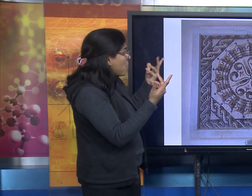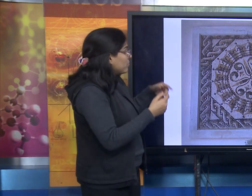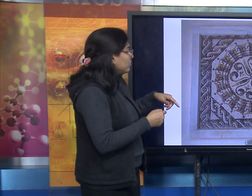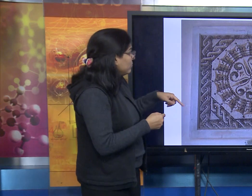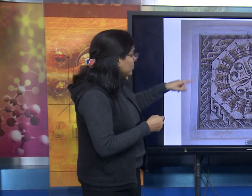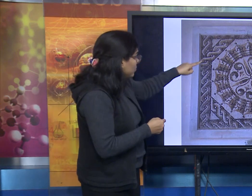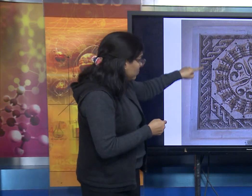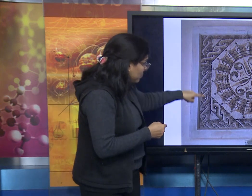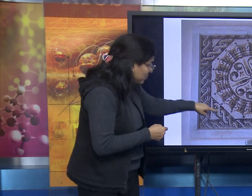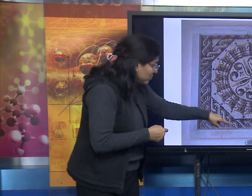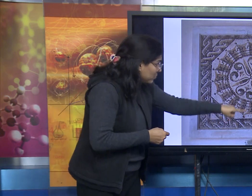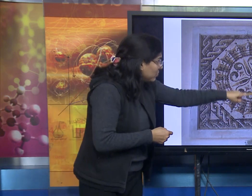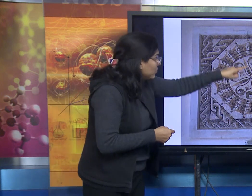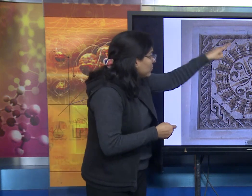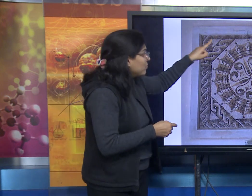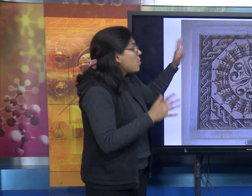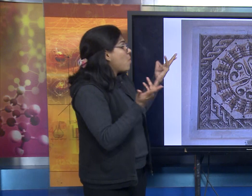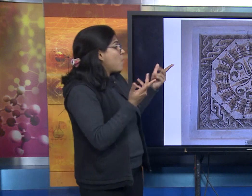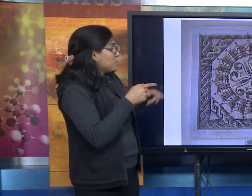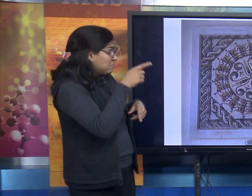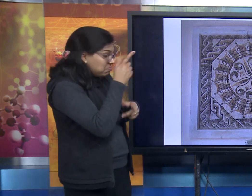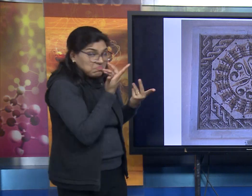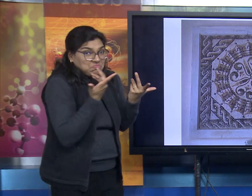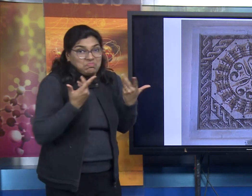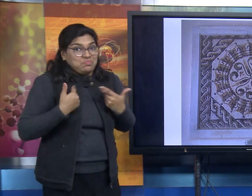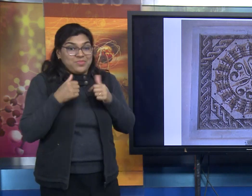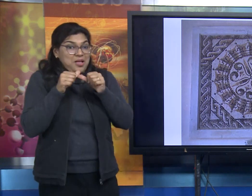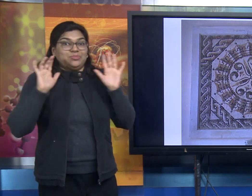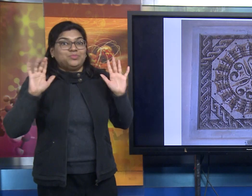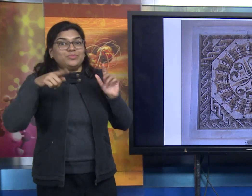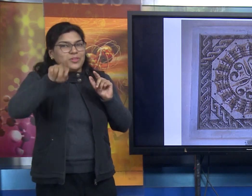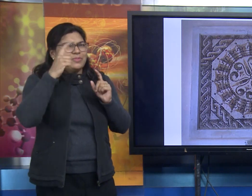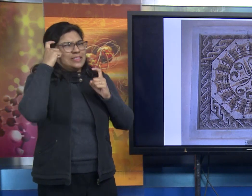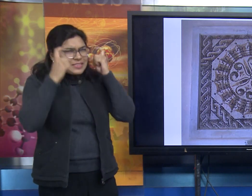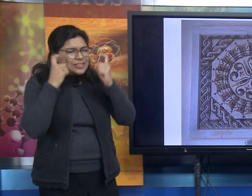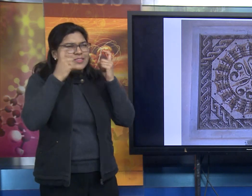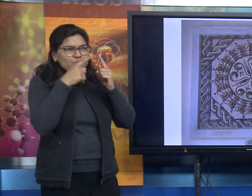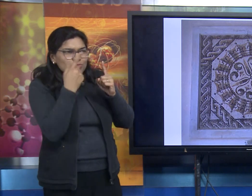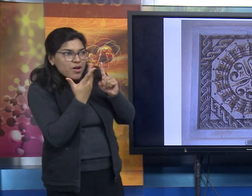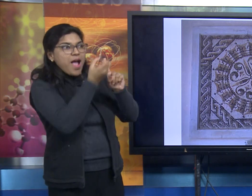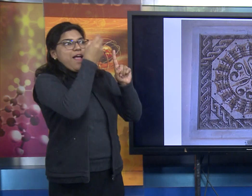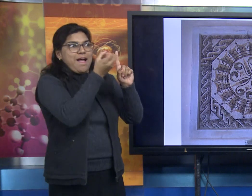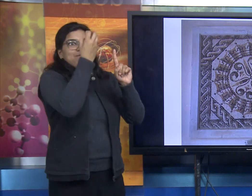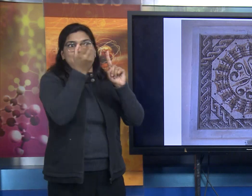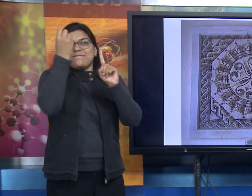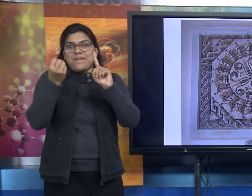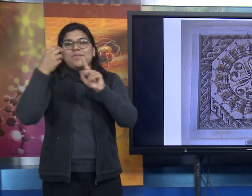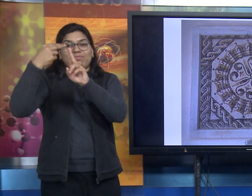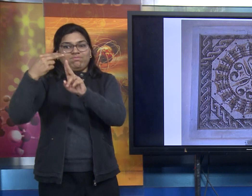This image has how many lines? I'm not going to answer you. You have to think and find